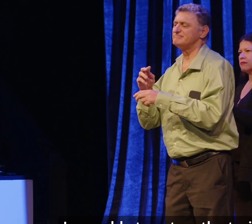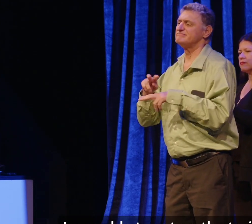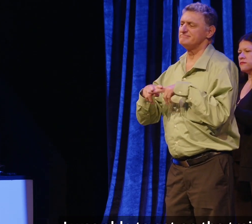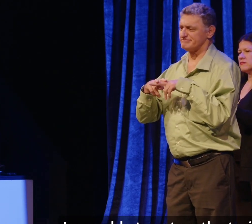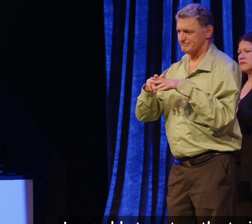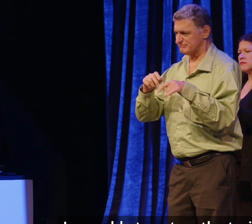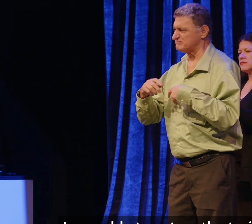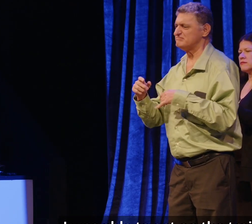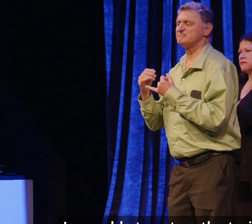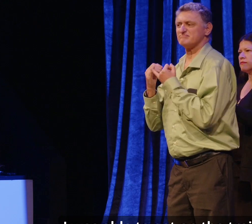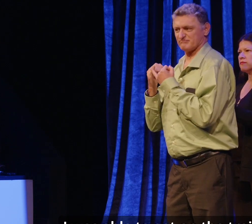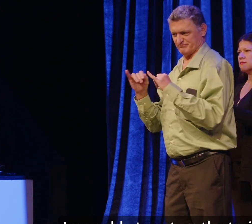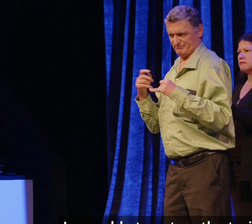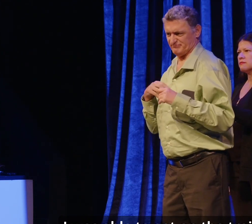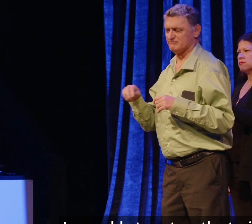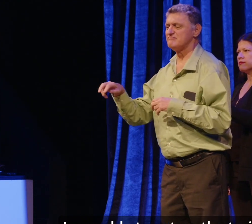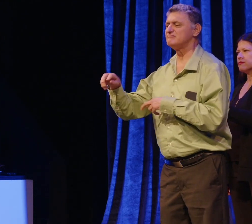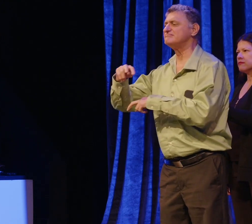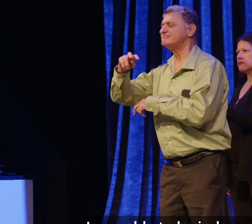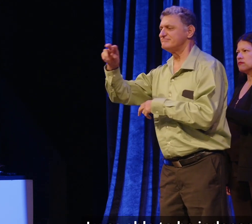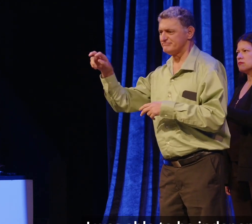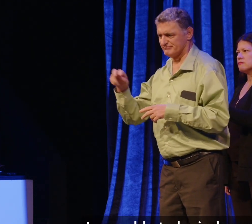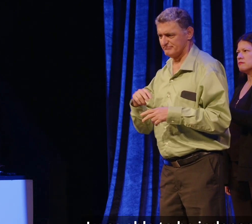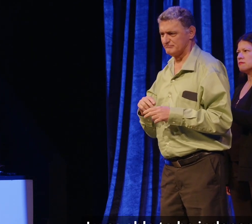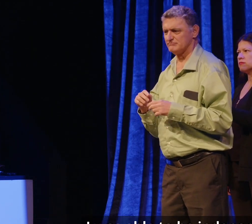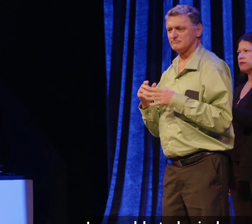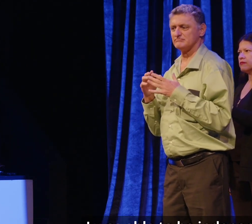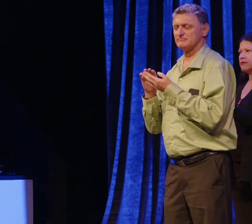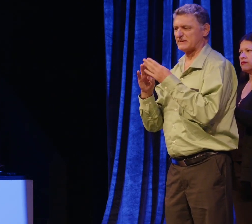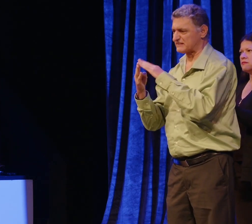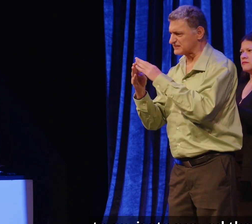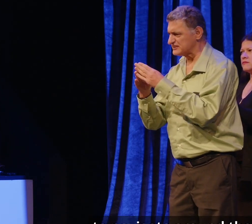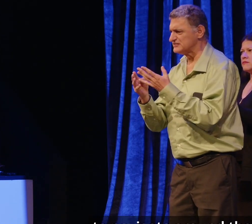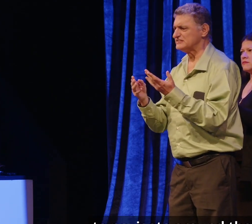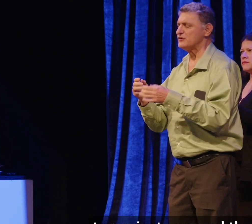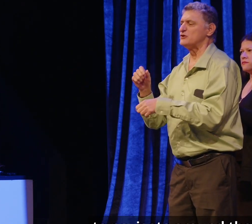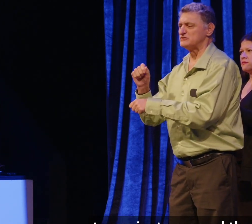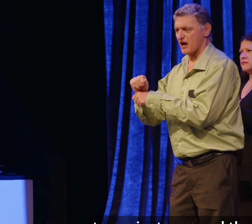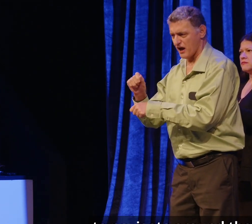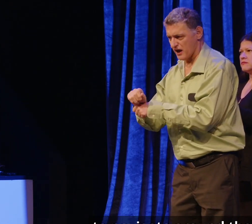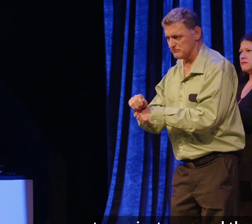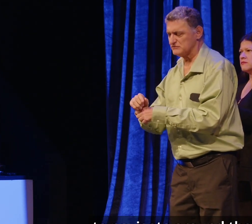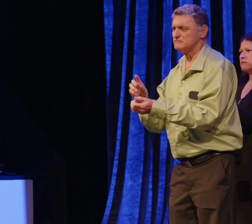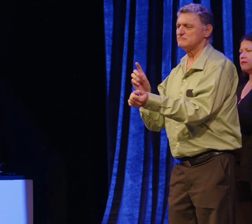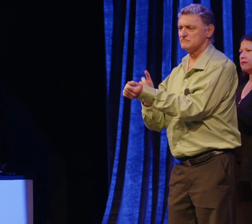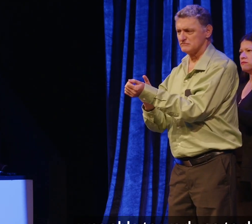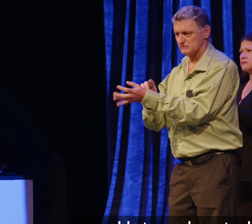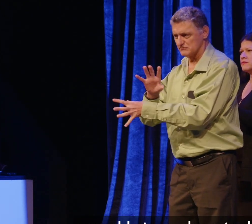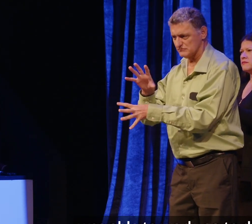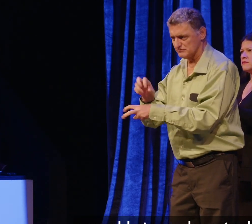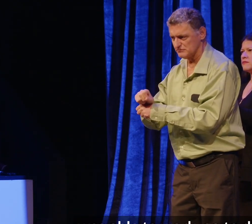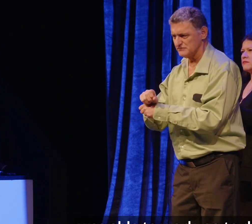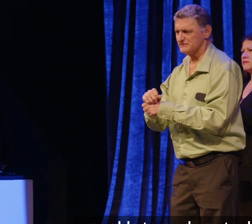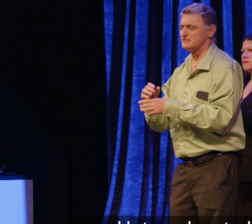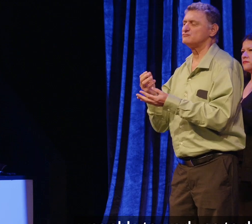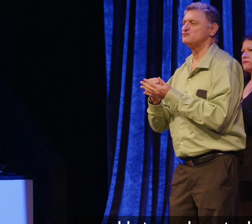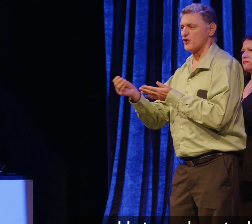able to get on the train, buses. I was able to be independent, to navigate around the city. I was able to work, go to